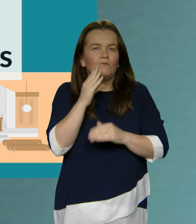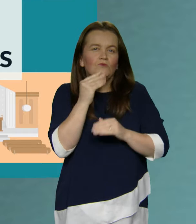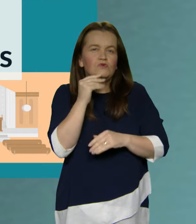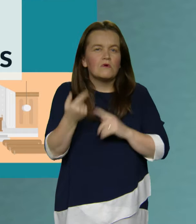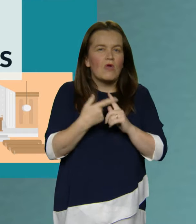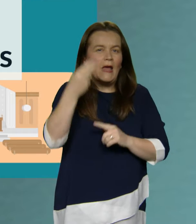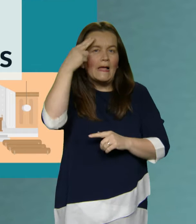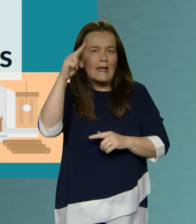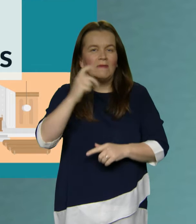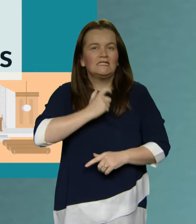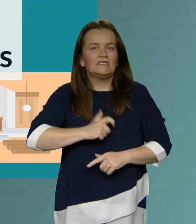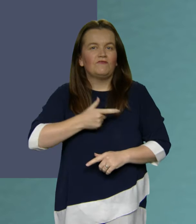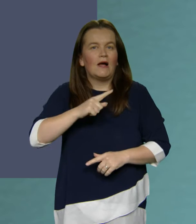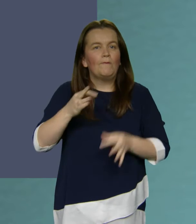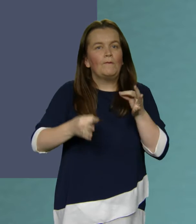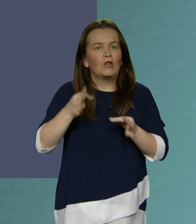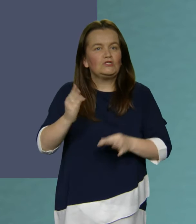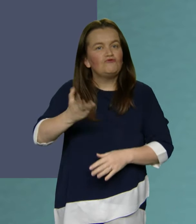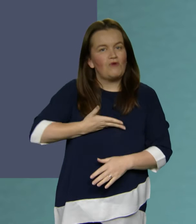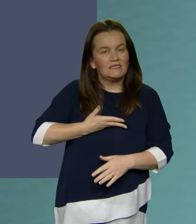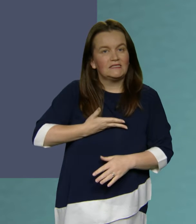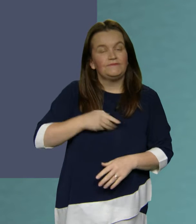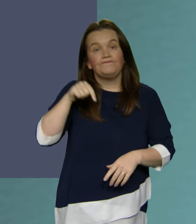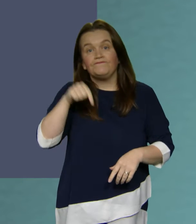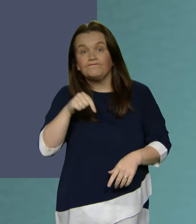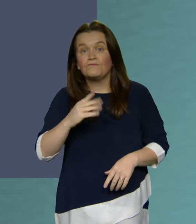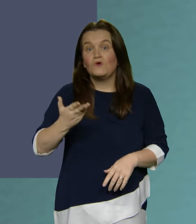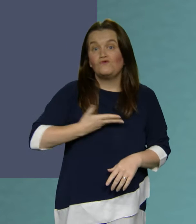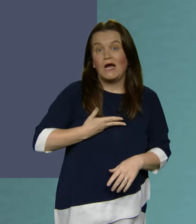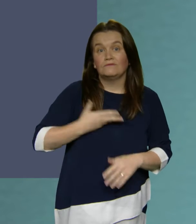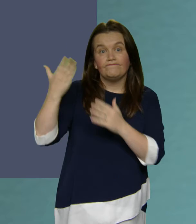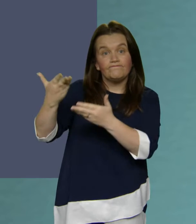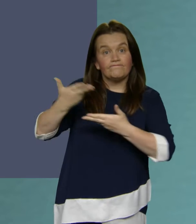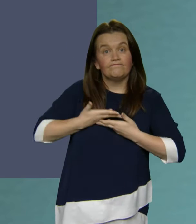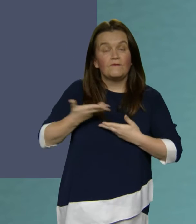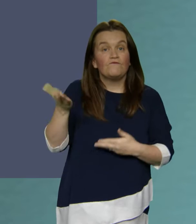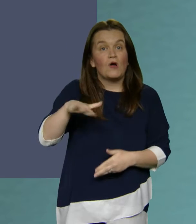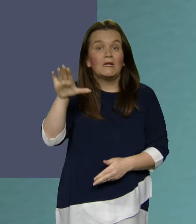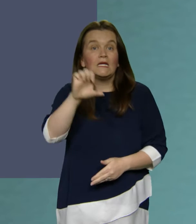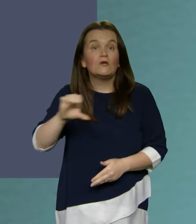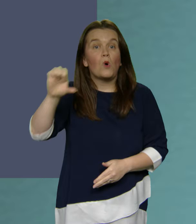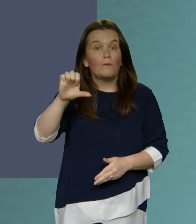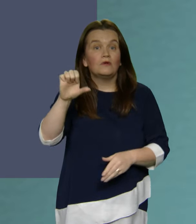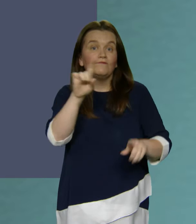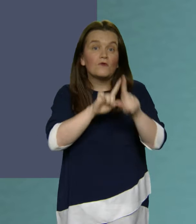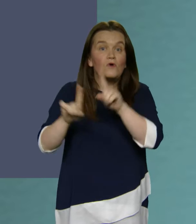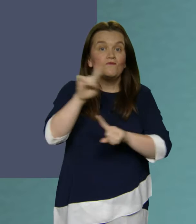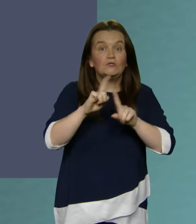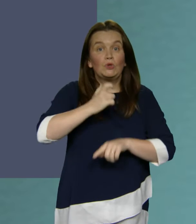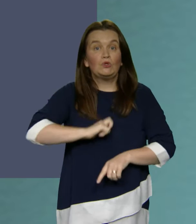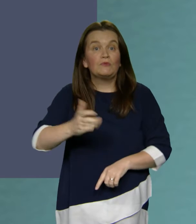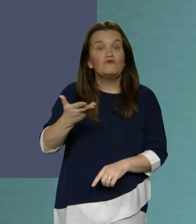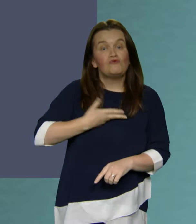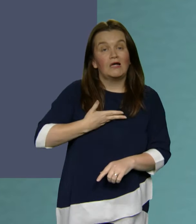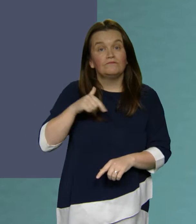political rights. These are the rights set out in the European Convention on Human Rights and protected by the Human Rights